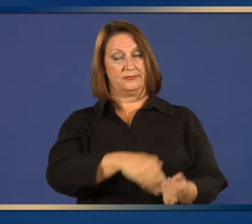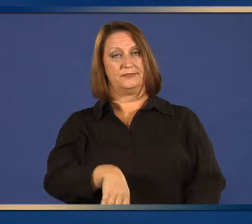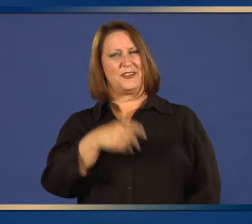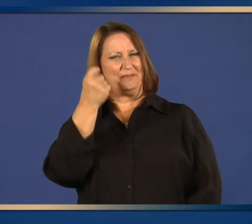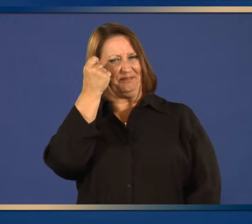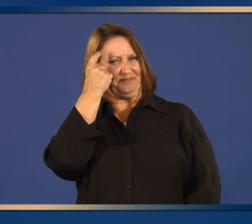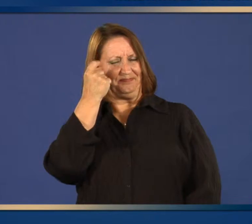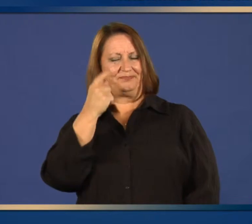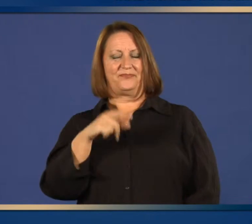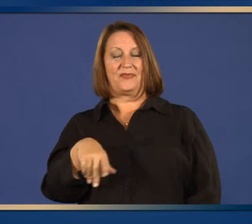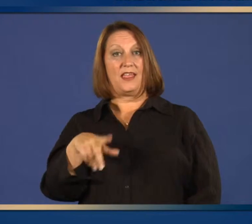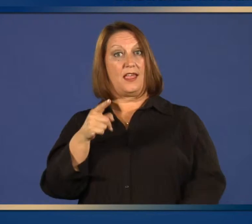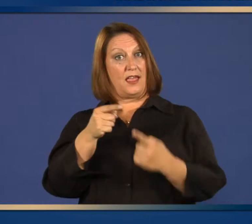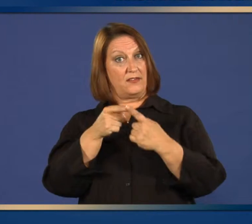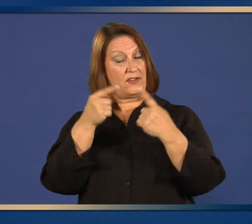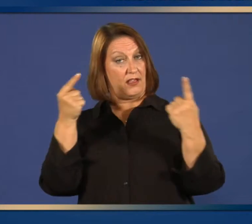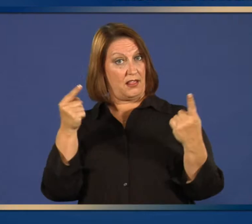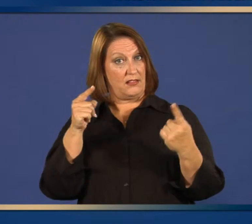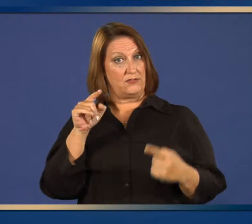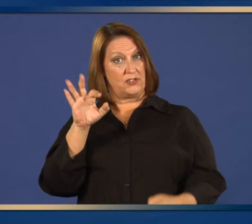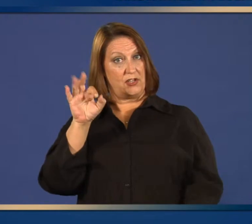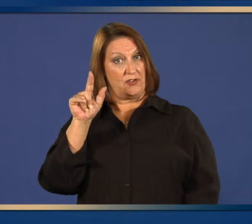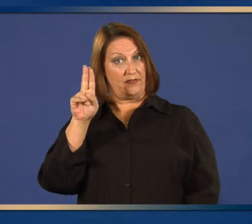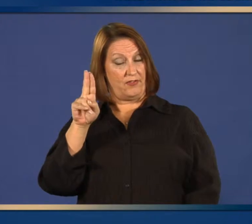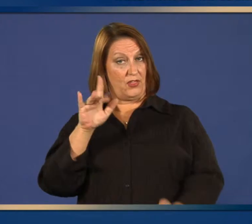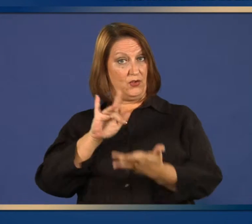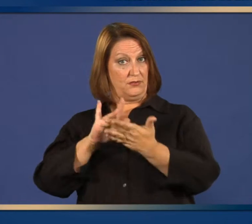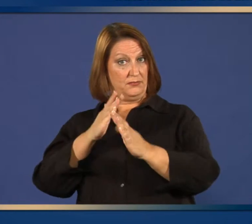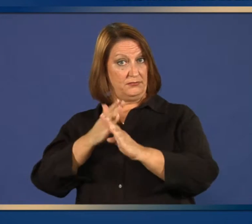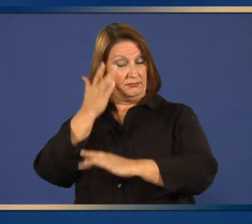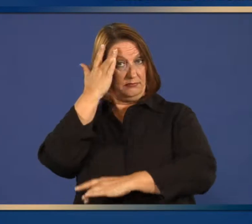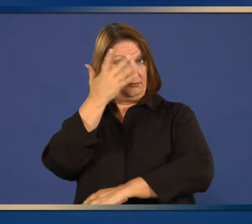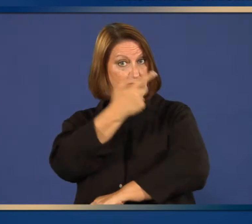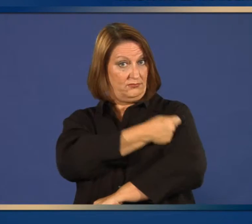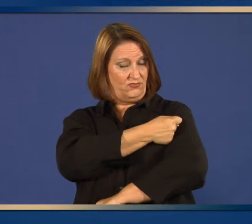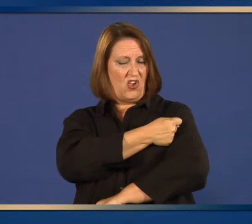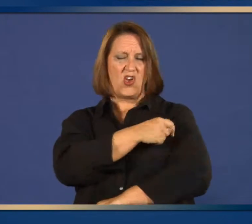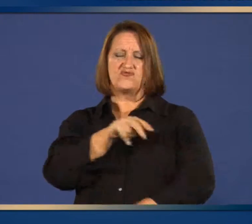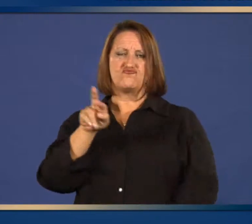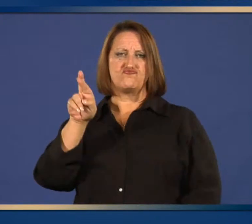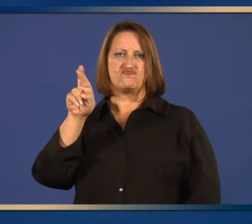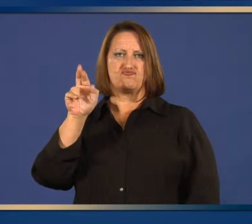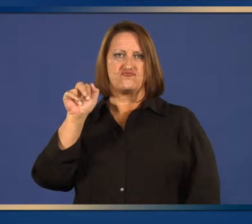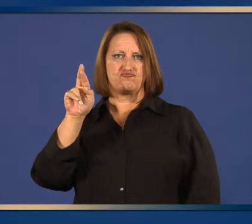Allergic reactions to influenza vaccine are rare.